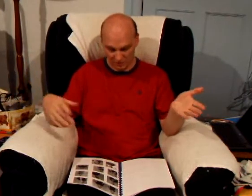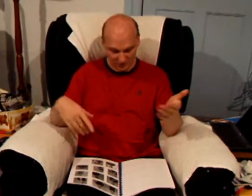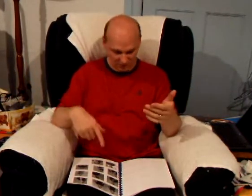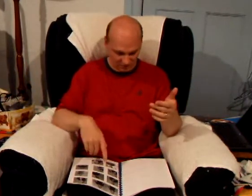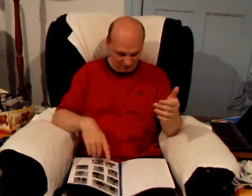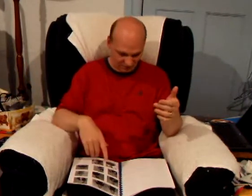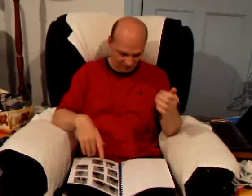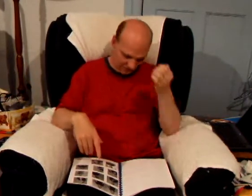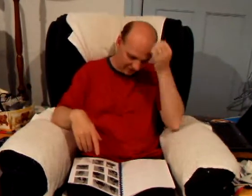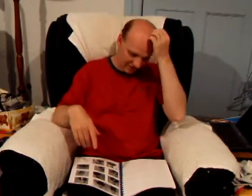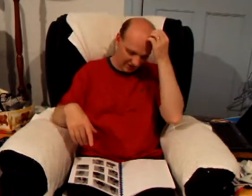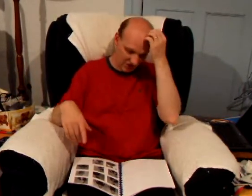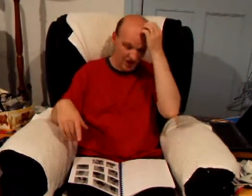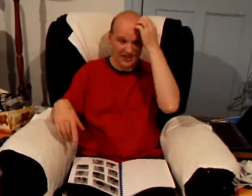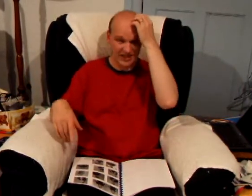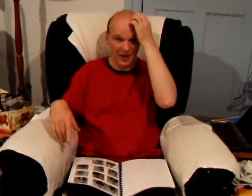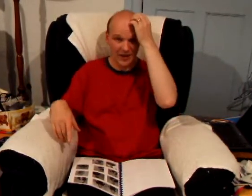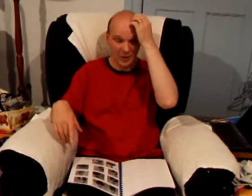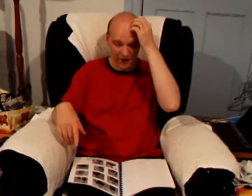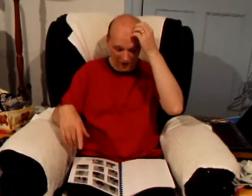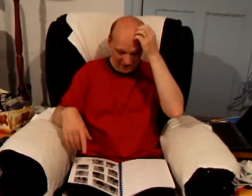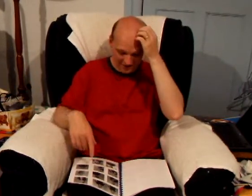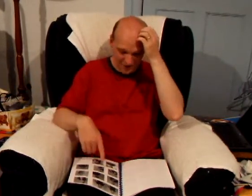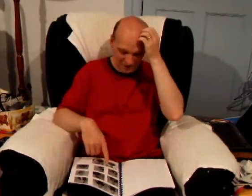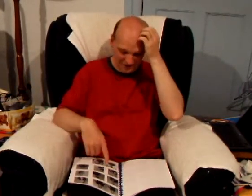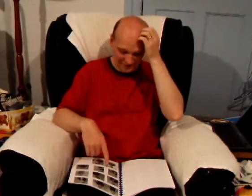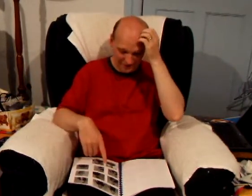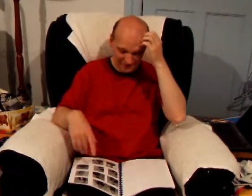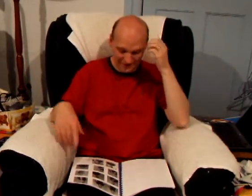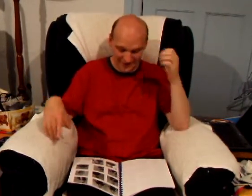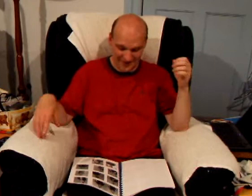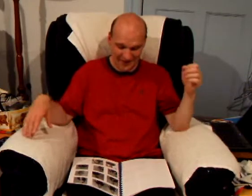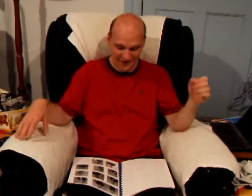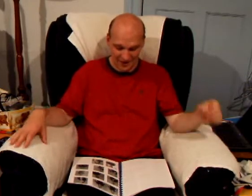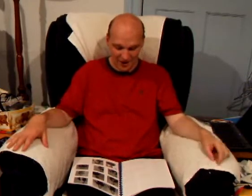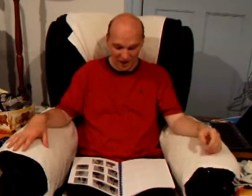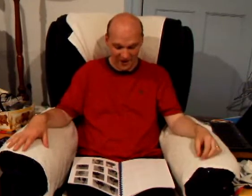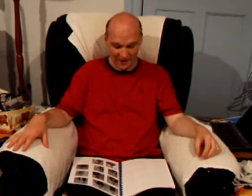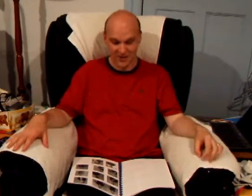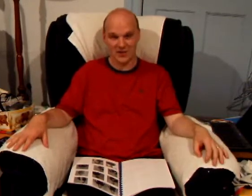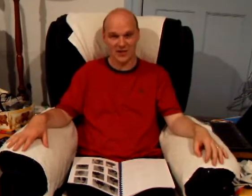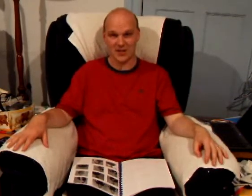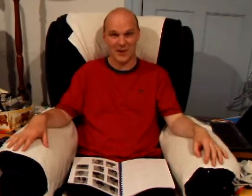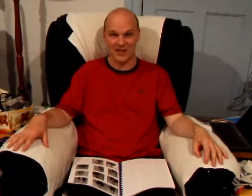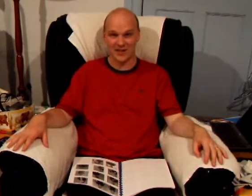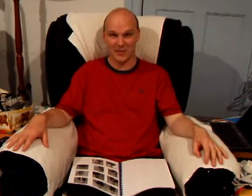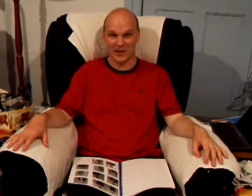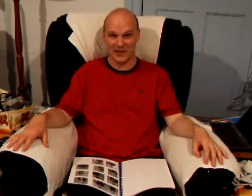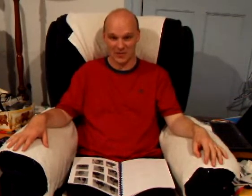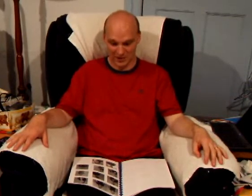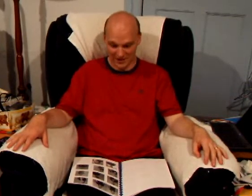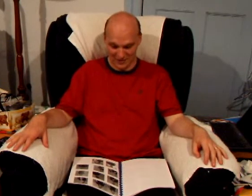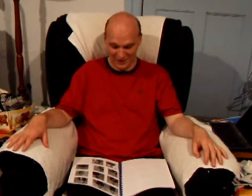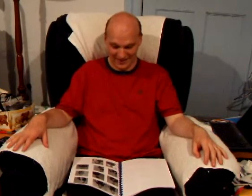But even the signer didn't know that one. I asked him what that meant, and he said, I don't know, it's not a Tasmanian song, he's not in